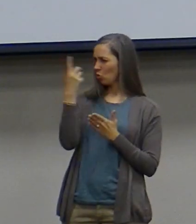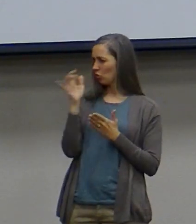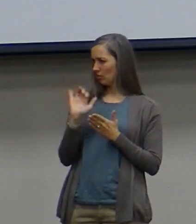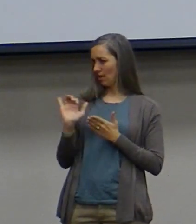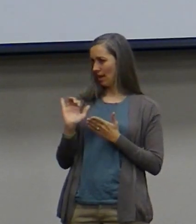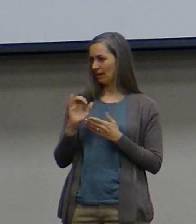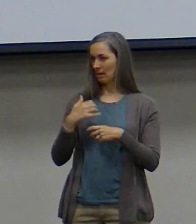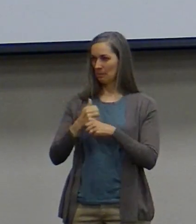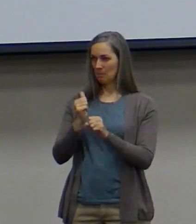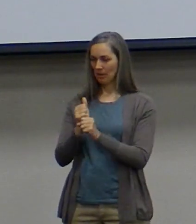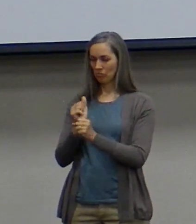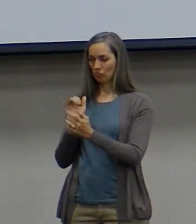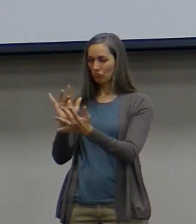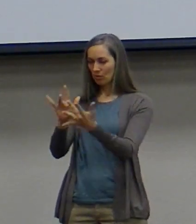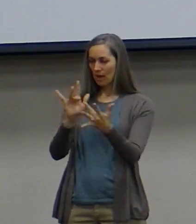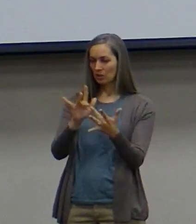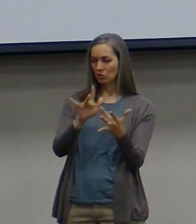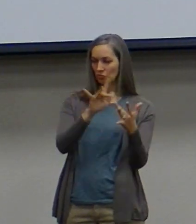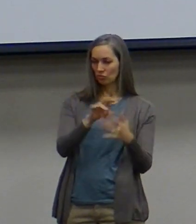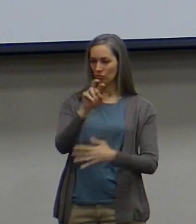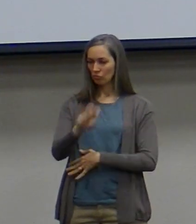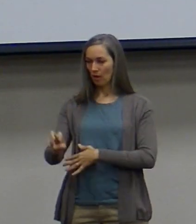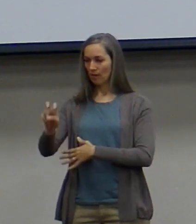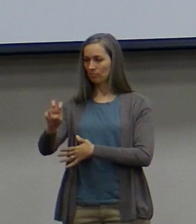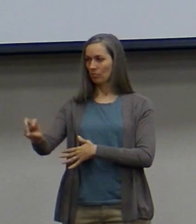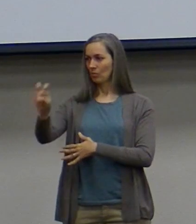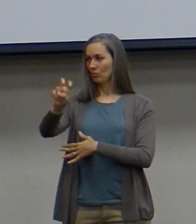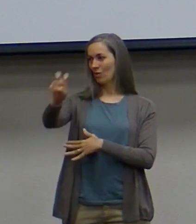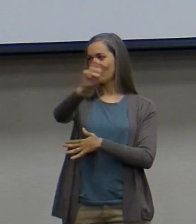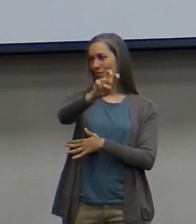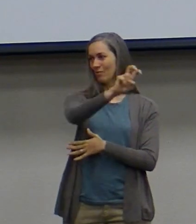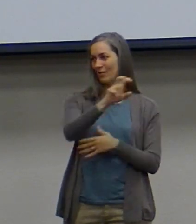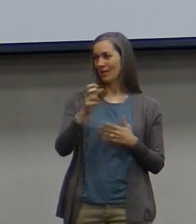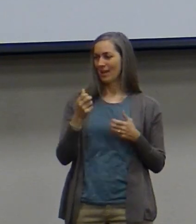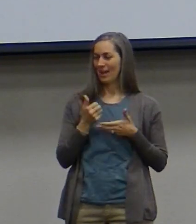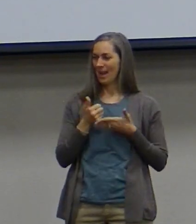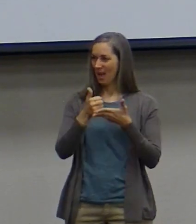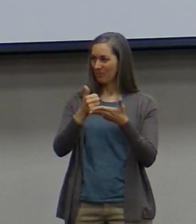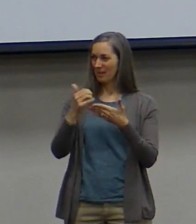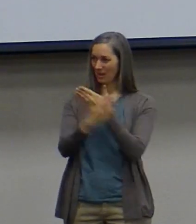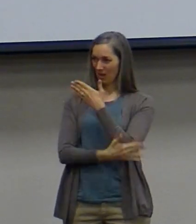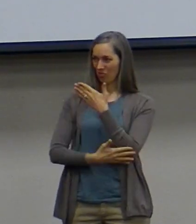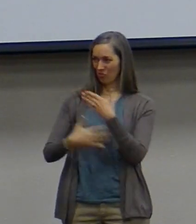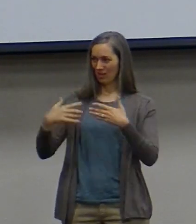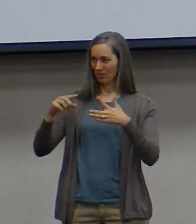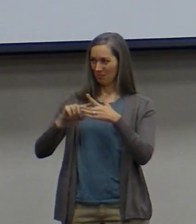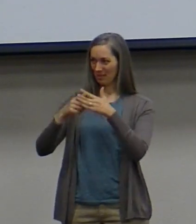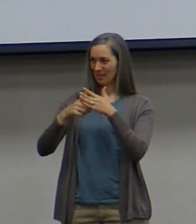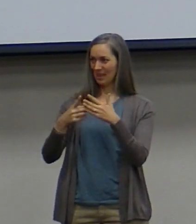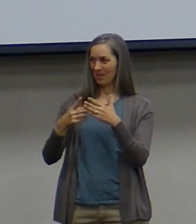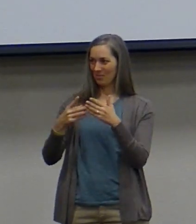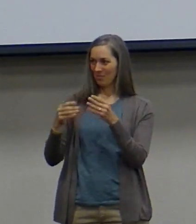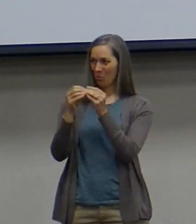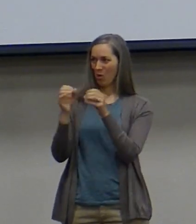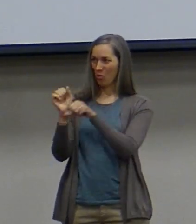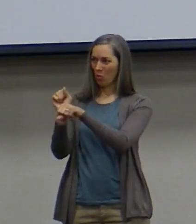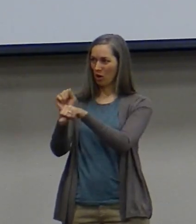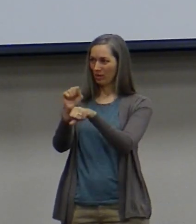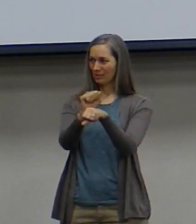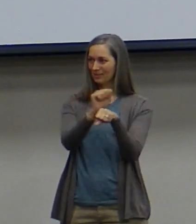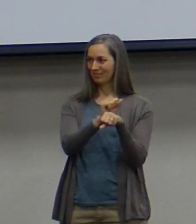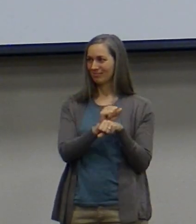connections from city to city. And it really helps a lot of works to get started in a country in many places where a single focused